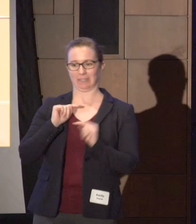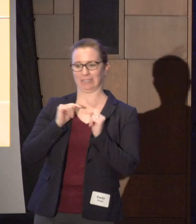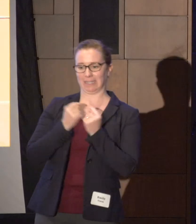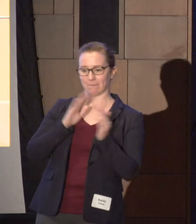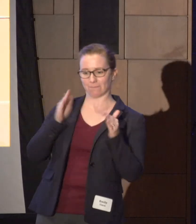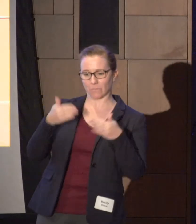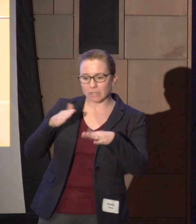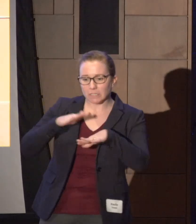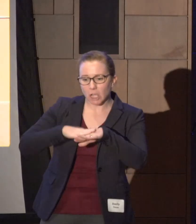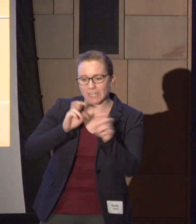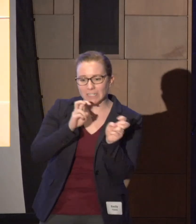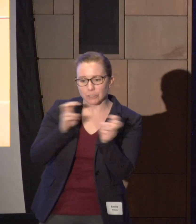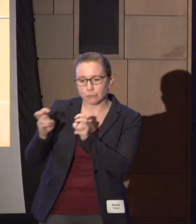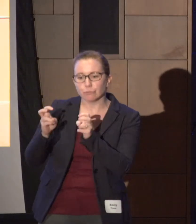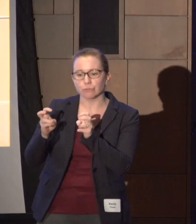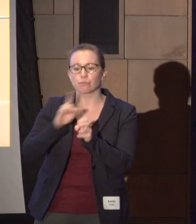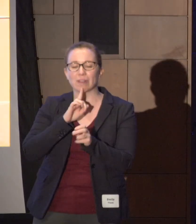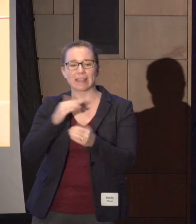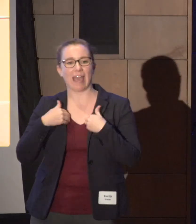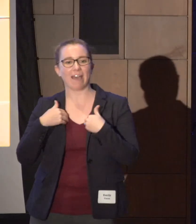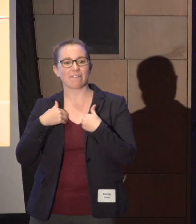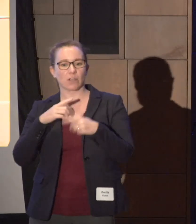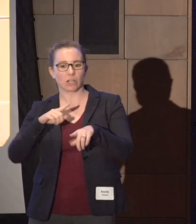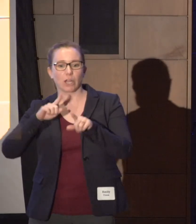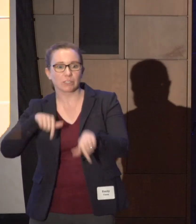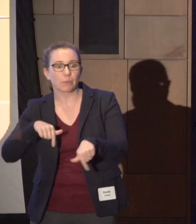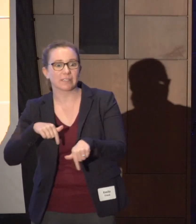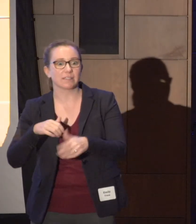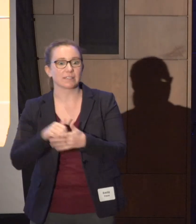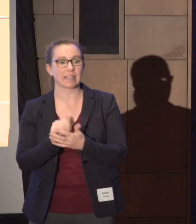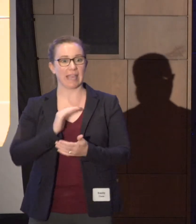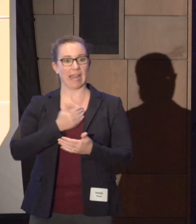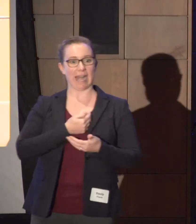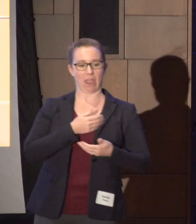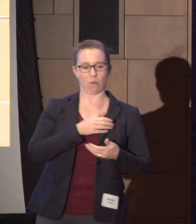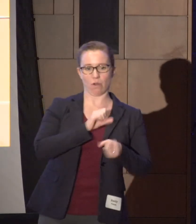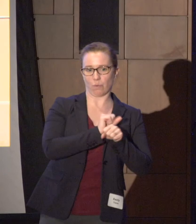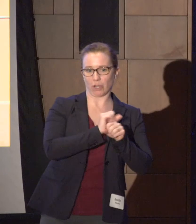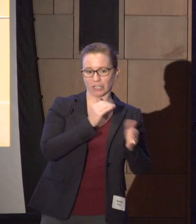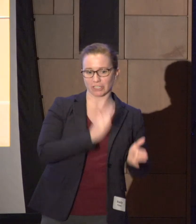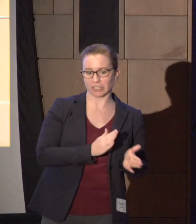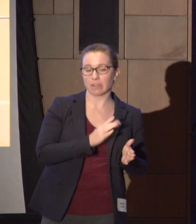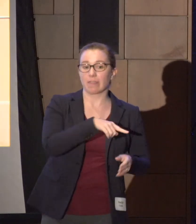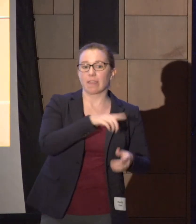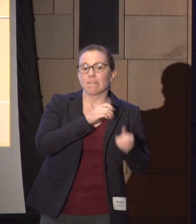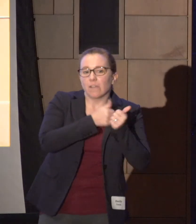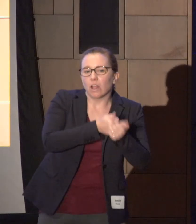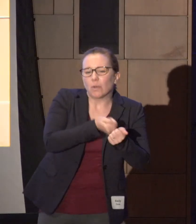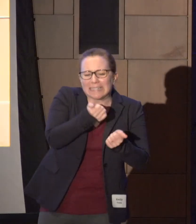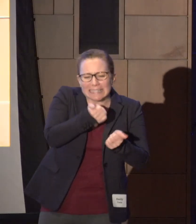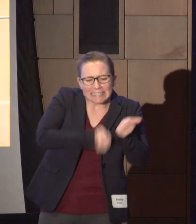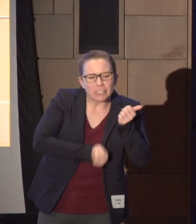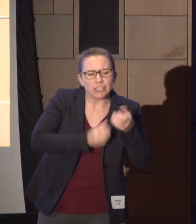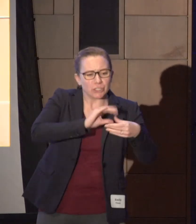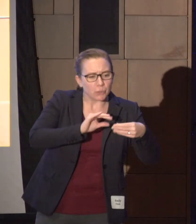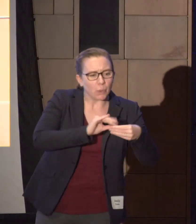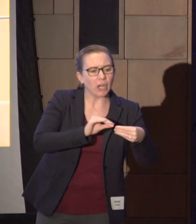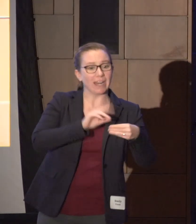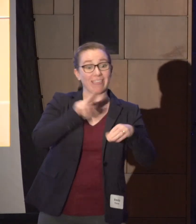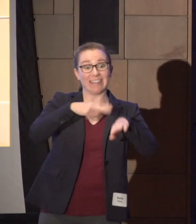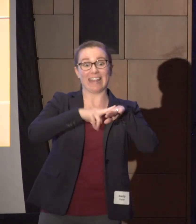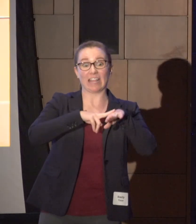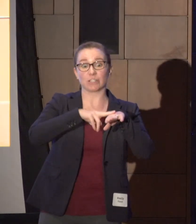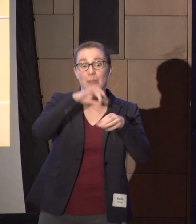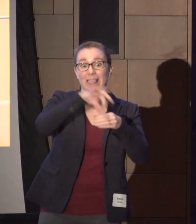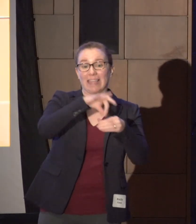of consequence for New Hampshire voters, and our colleagues at NPR are following every twist of a national election